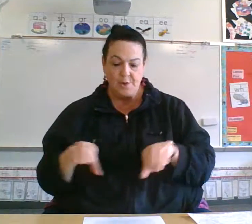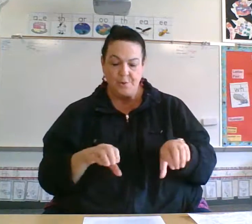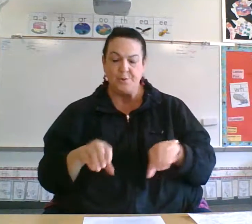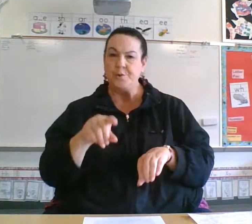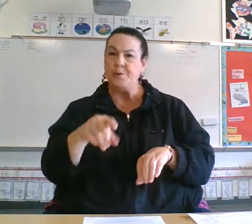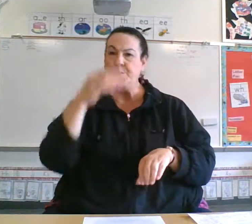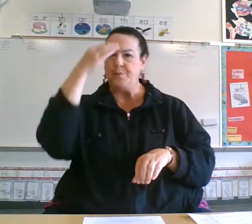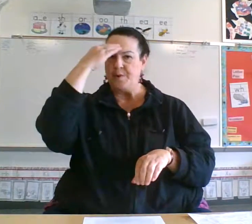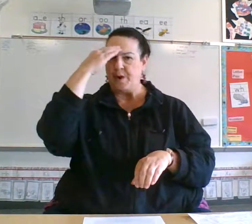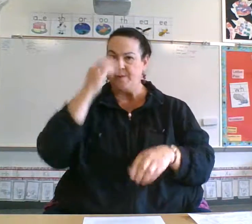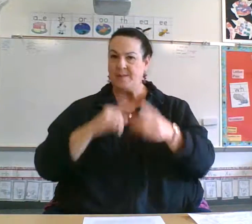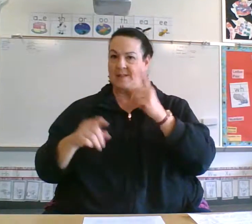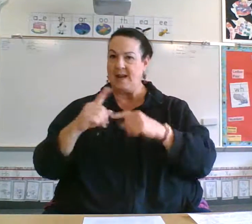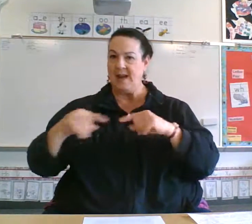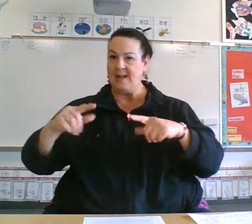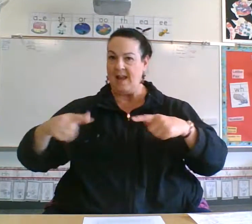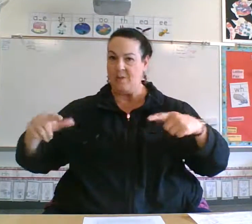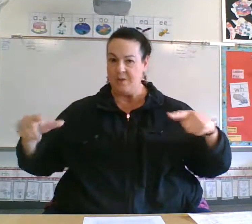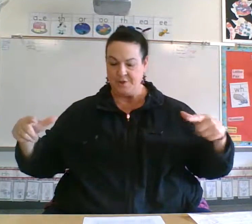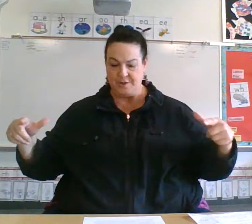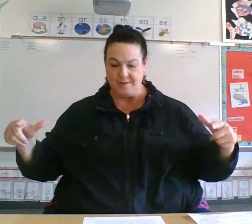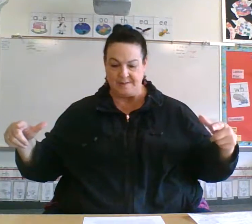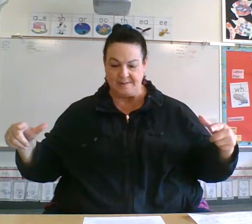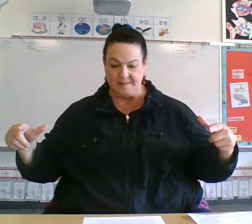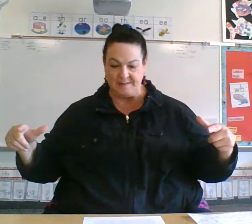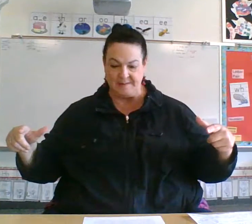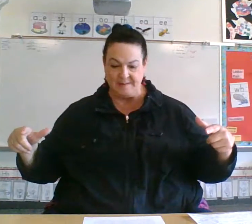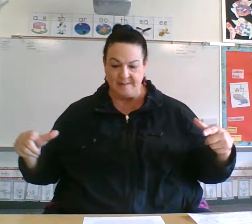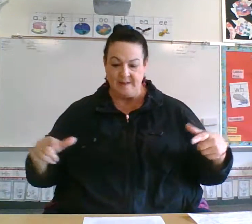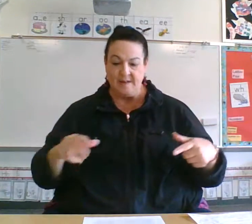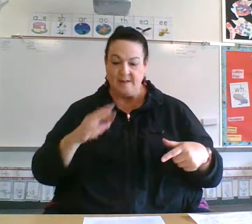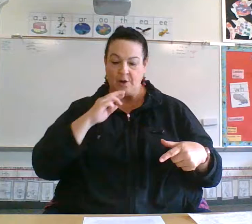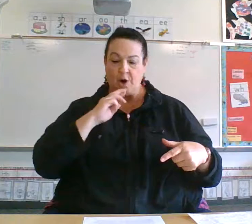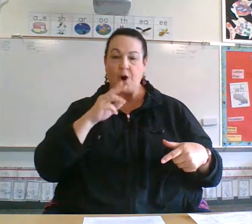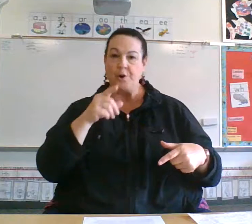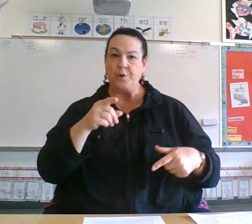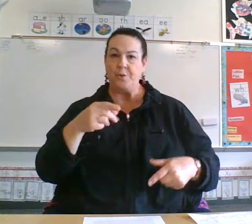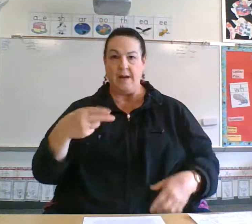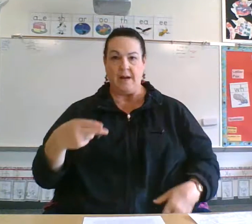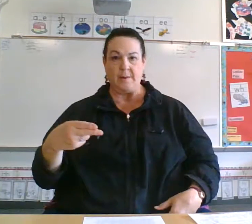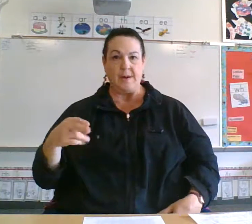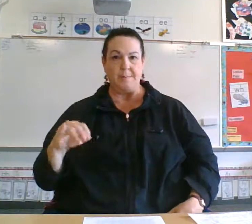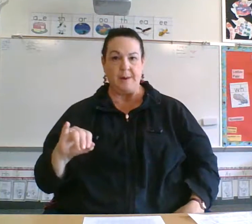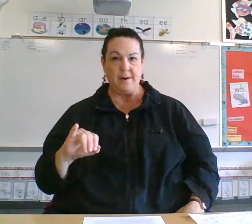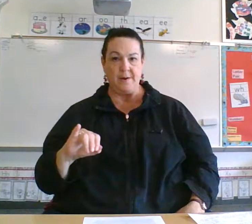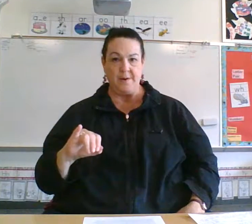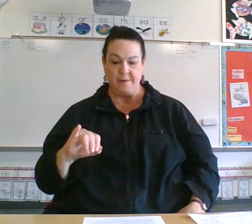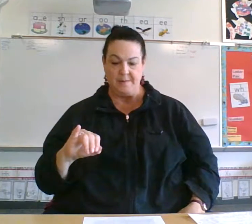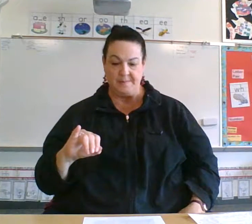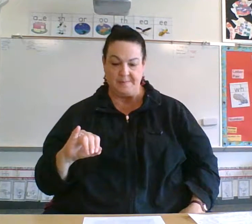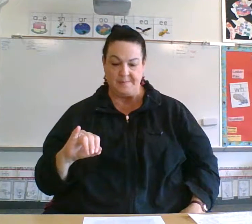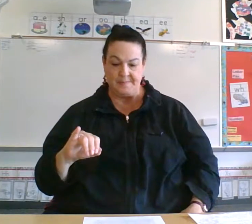Do you know sign language? Are you hearing impaired?